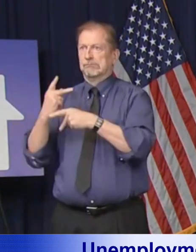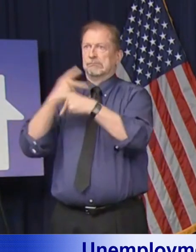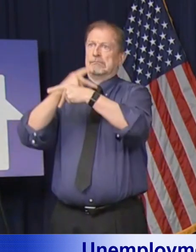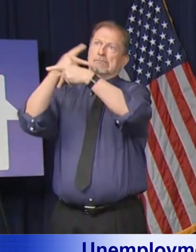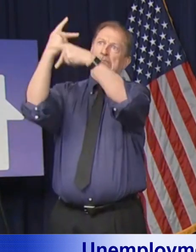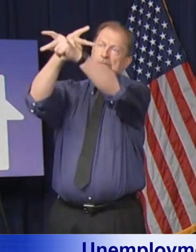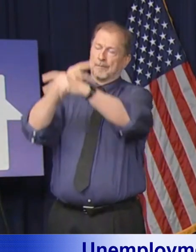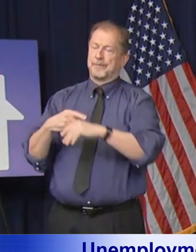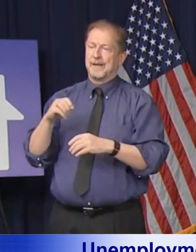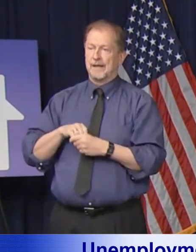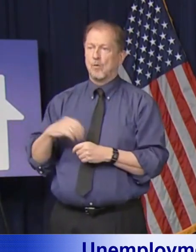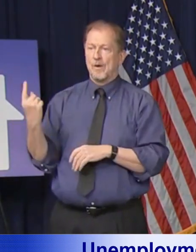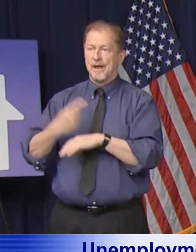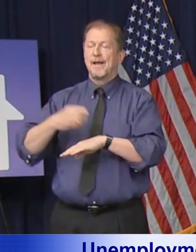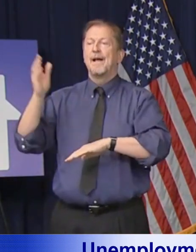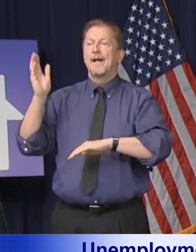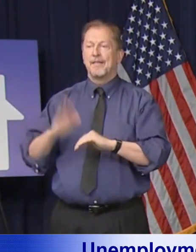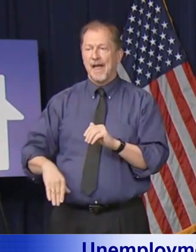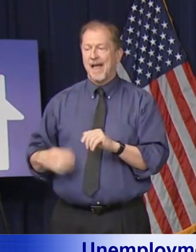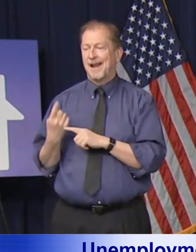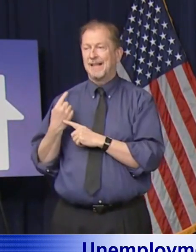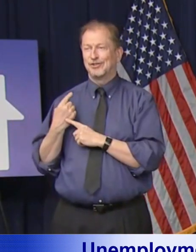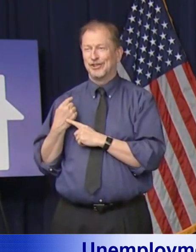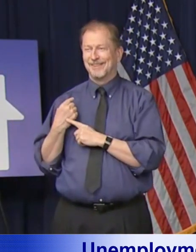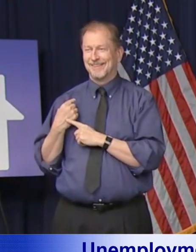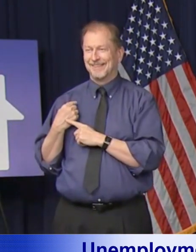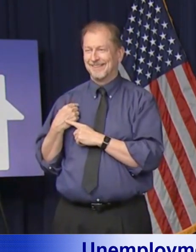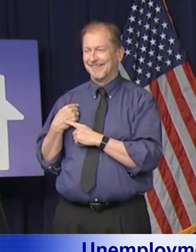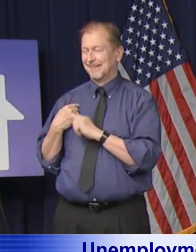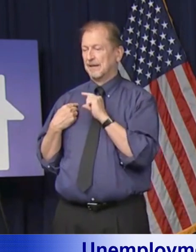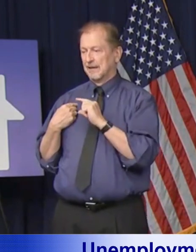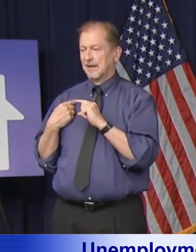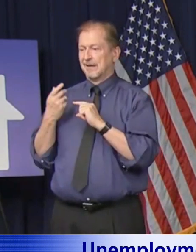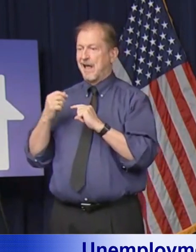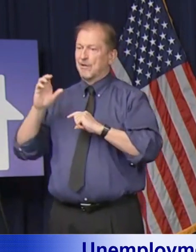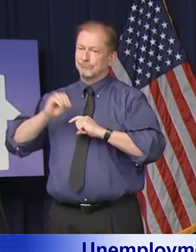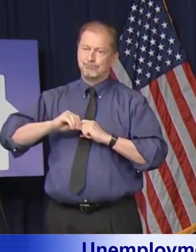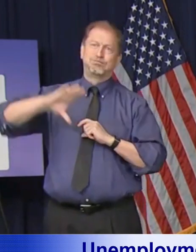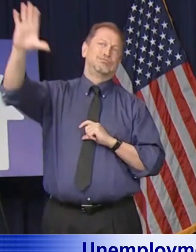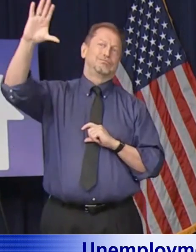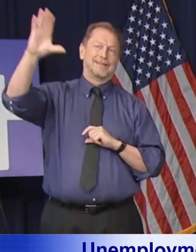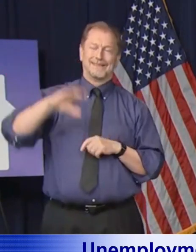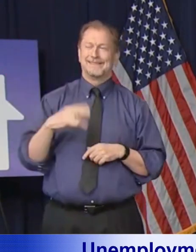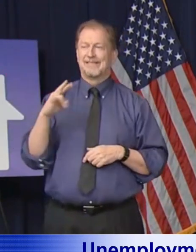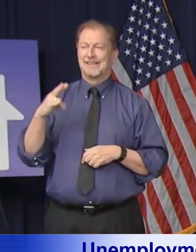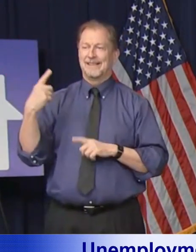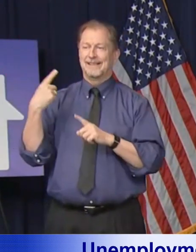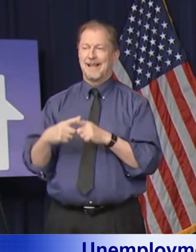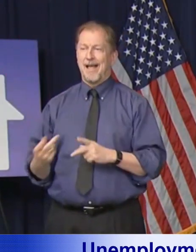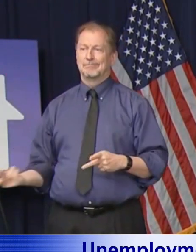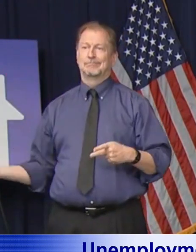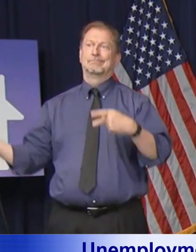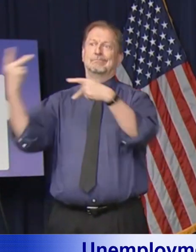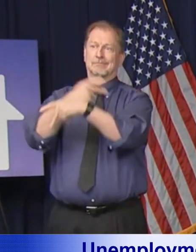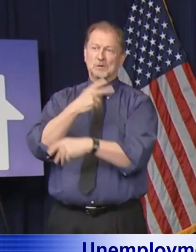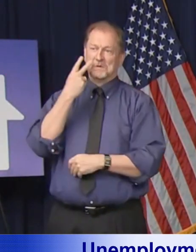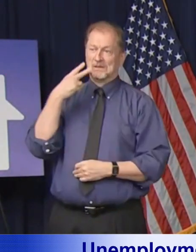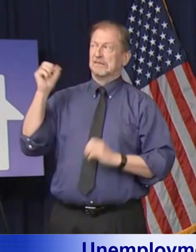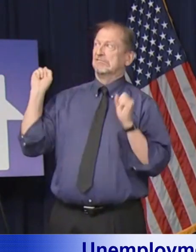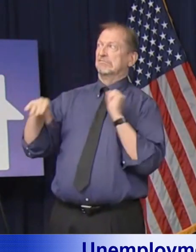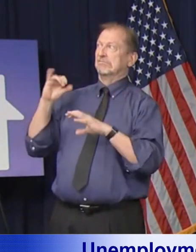the number in a single day that we did a single day last year. So just to give you a sense of the magnitude of the